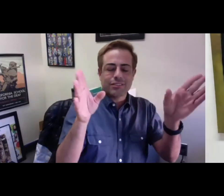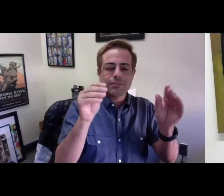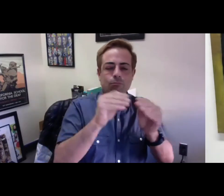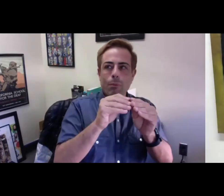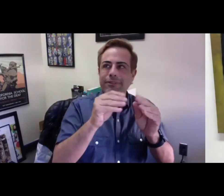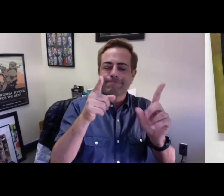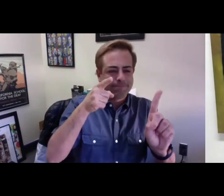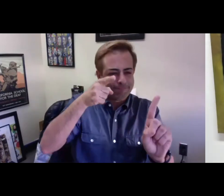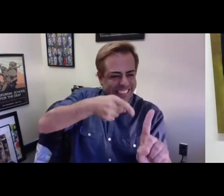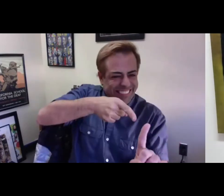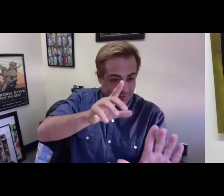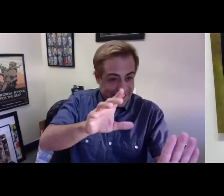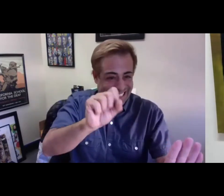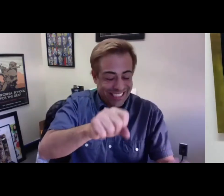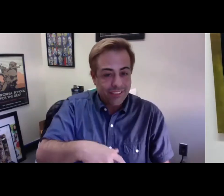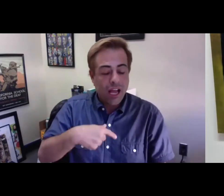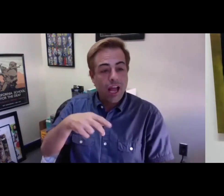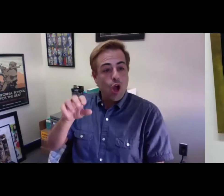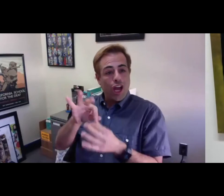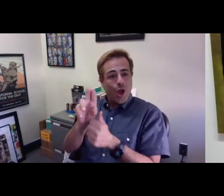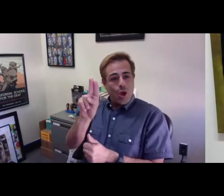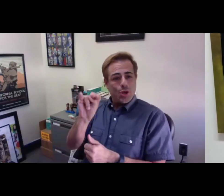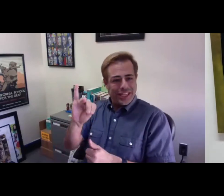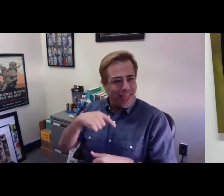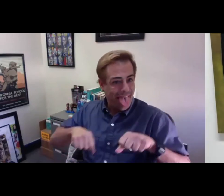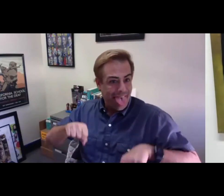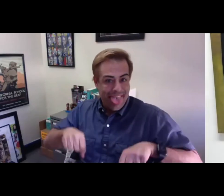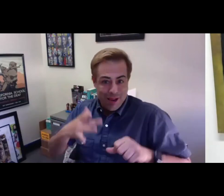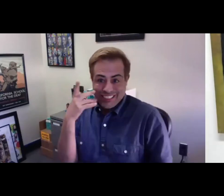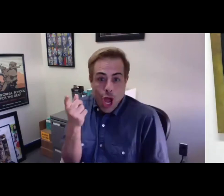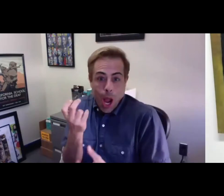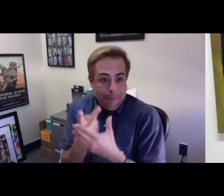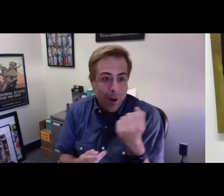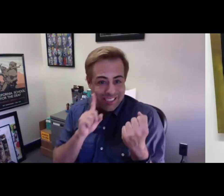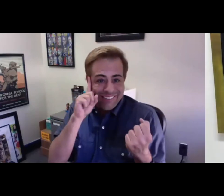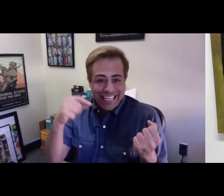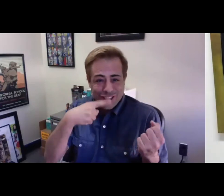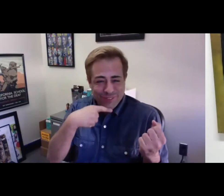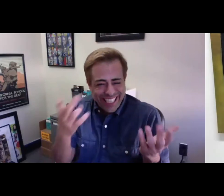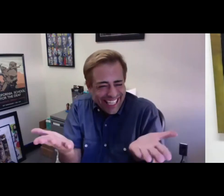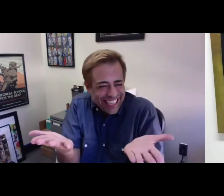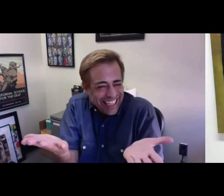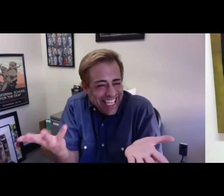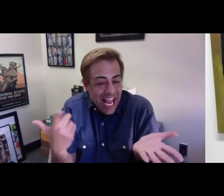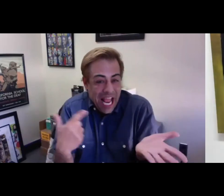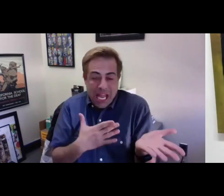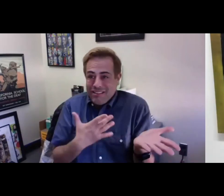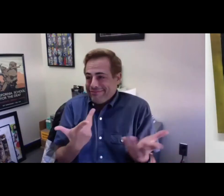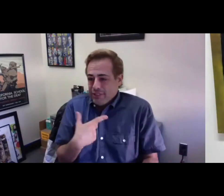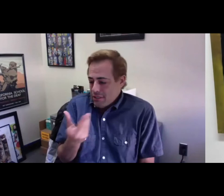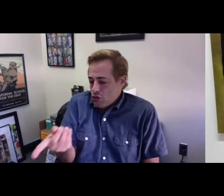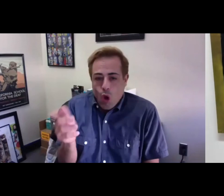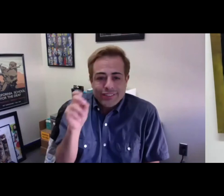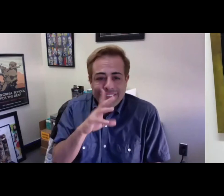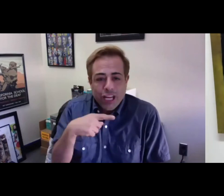It's kind of like adding more specifics onto deafness, like a